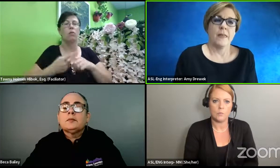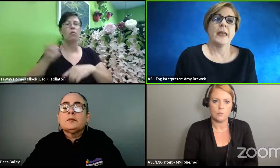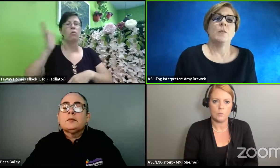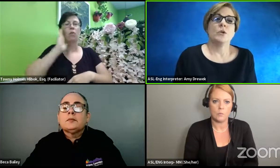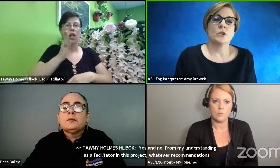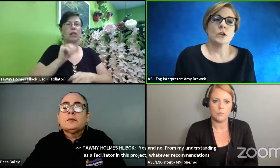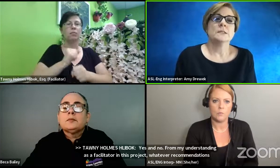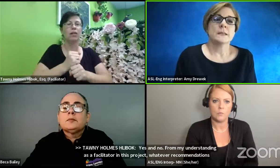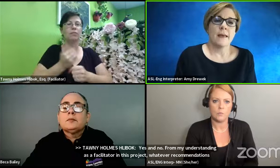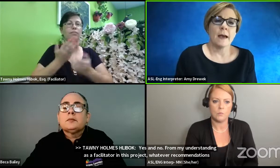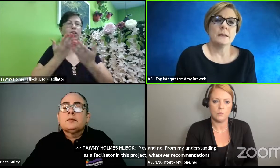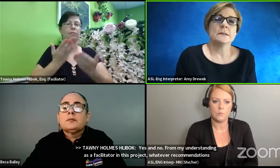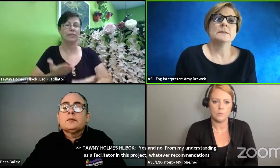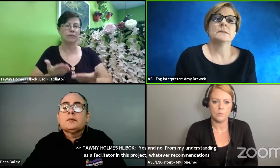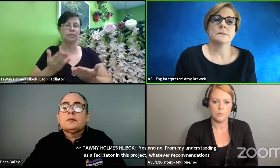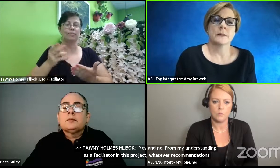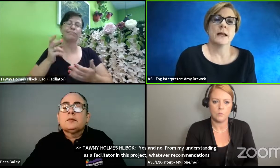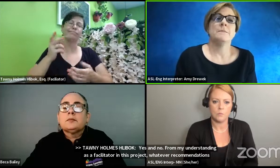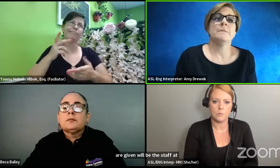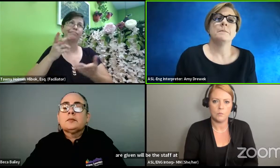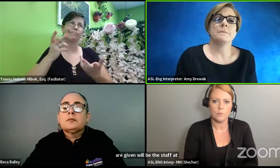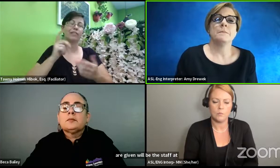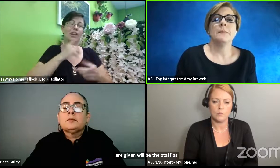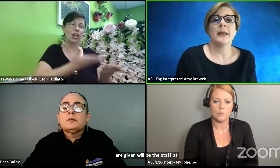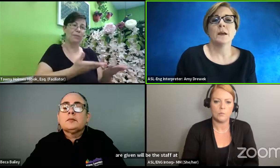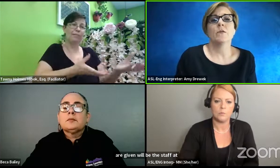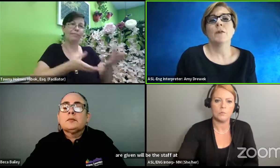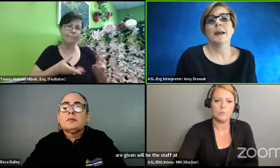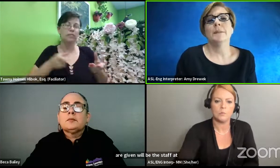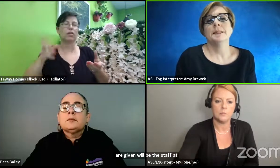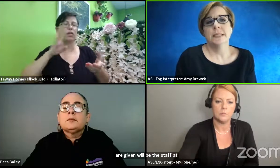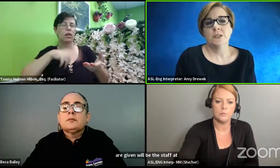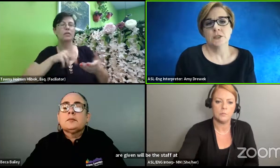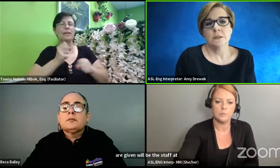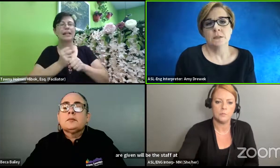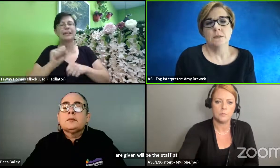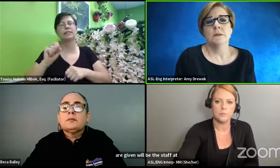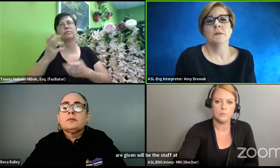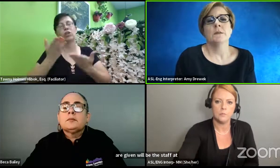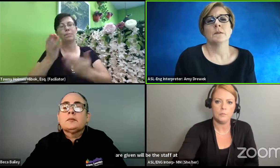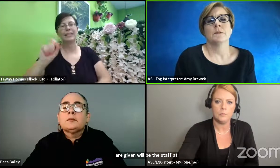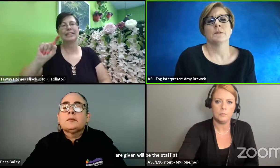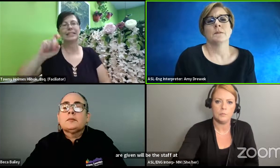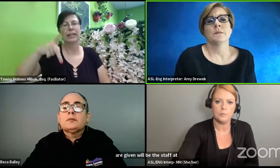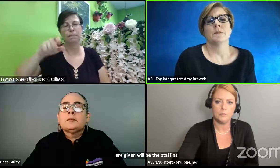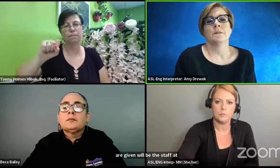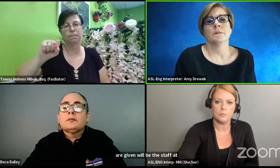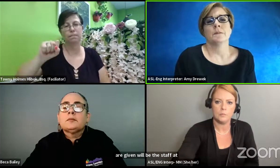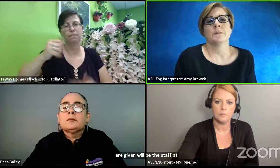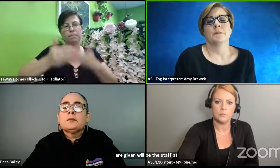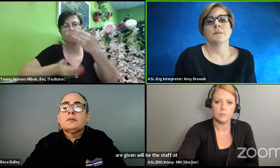Thank you. They will look to that and make recommendations